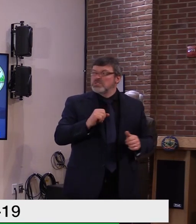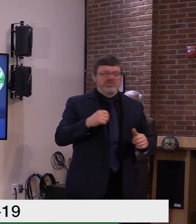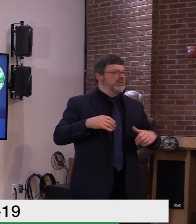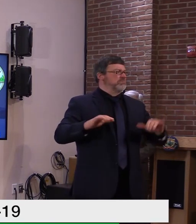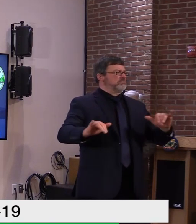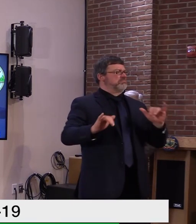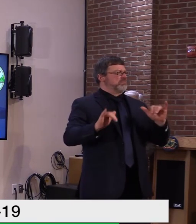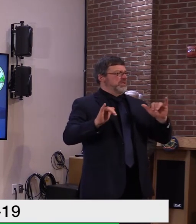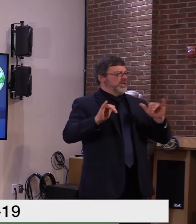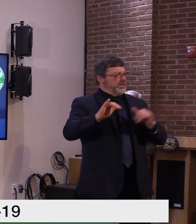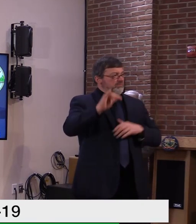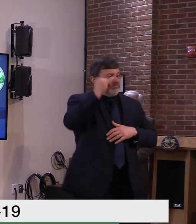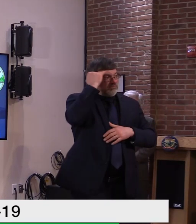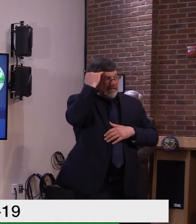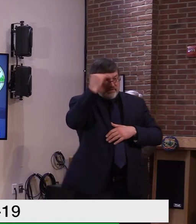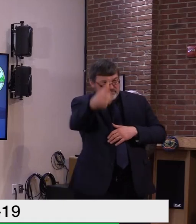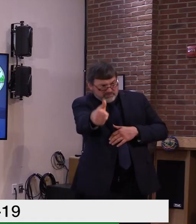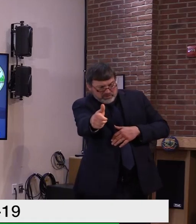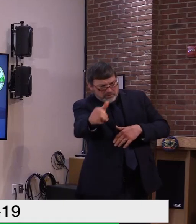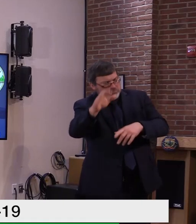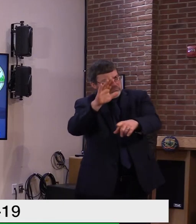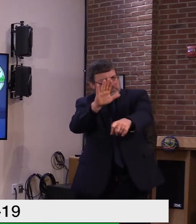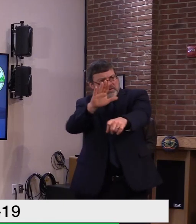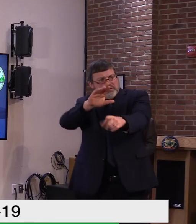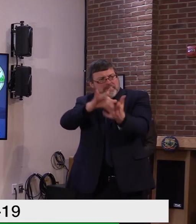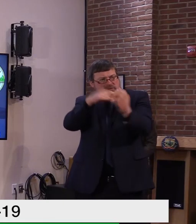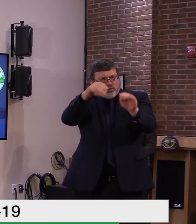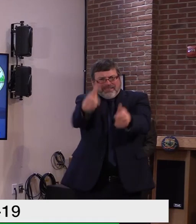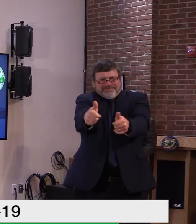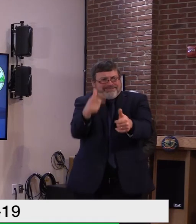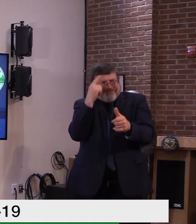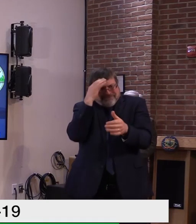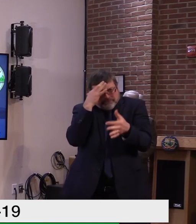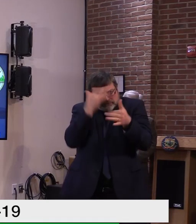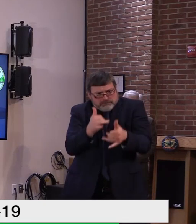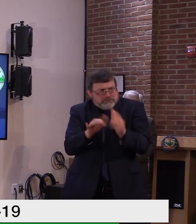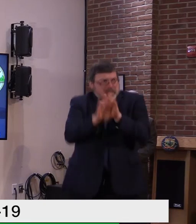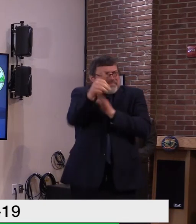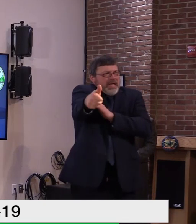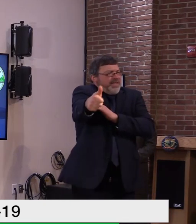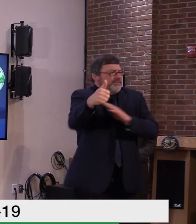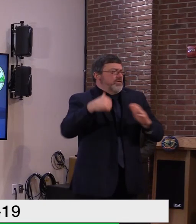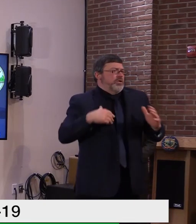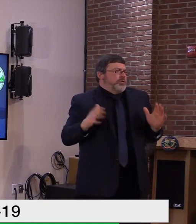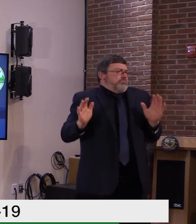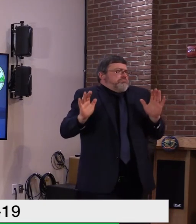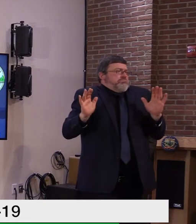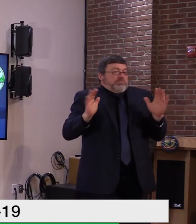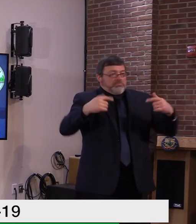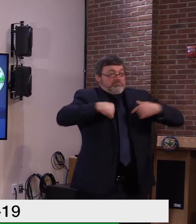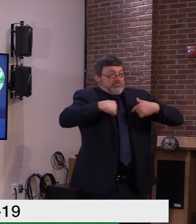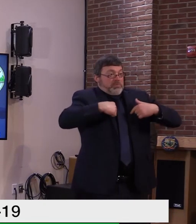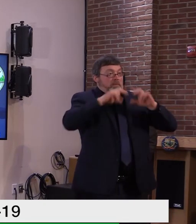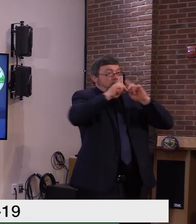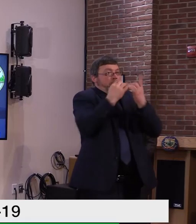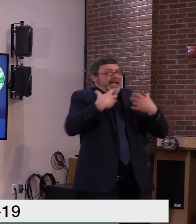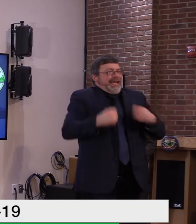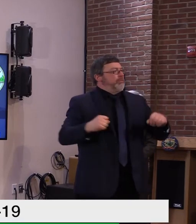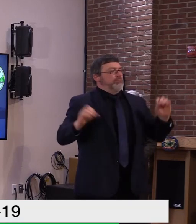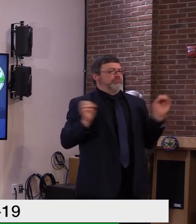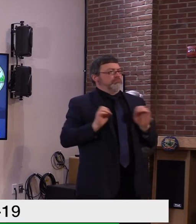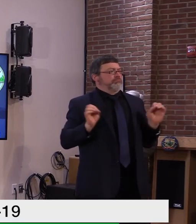be great. But right now, people should just respect the process and understand that we will have